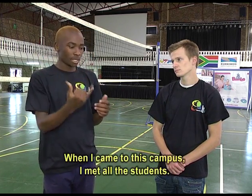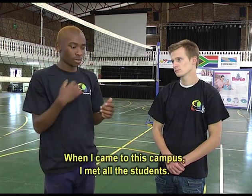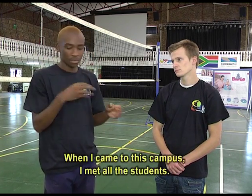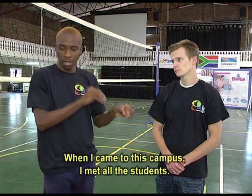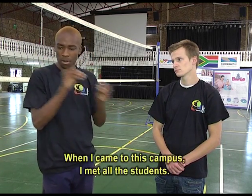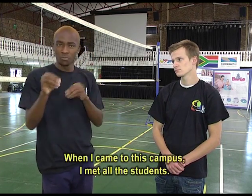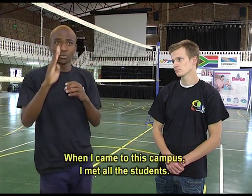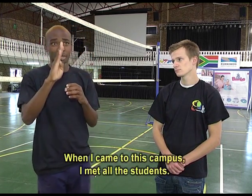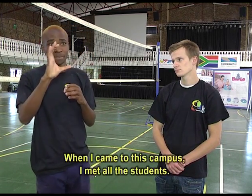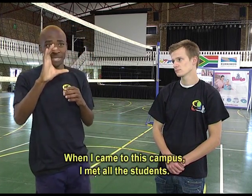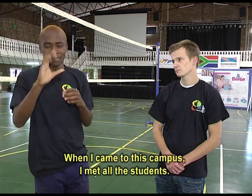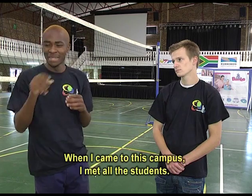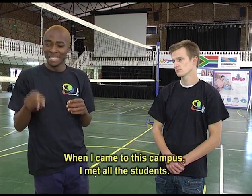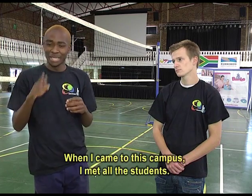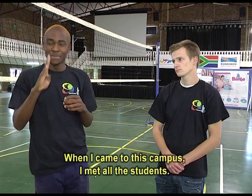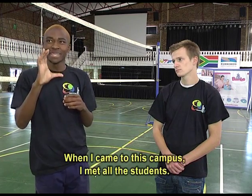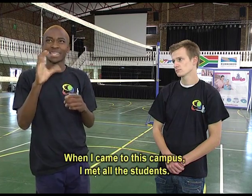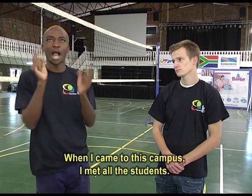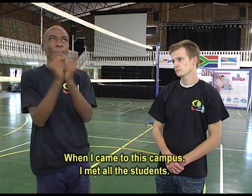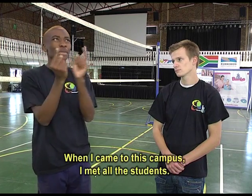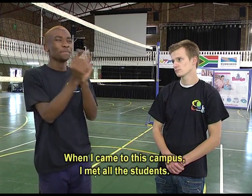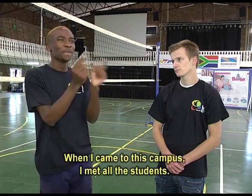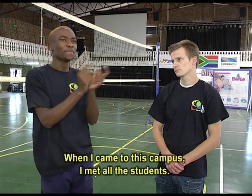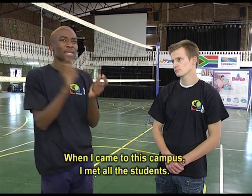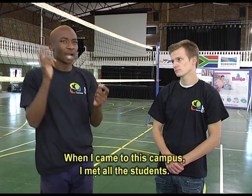When I came to this campus, I met all the students.